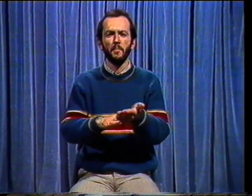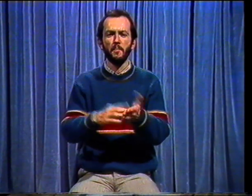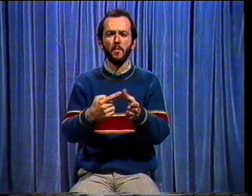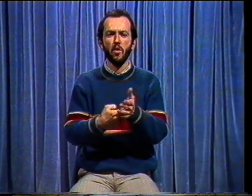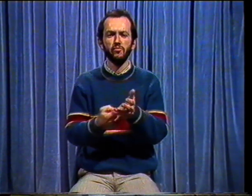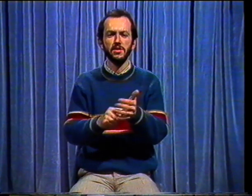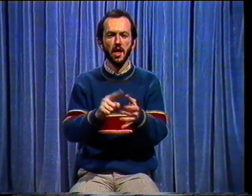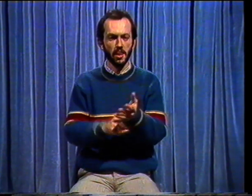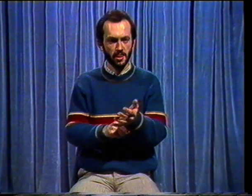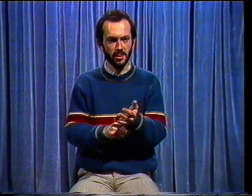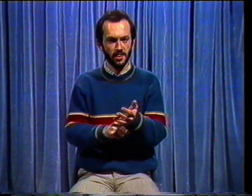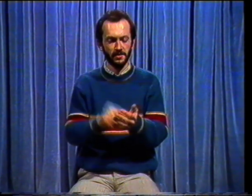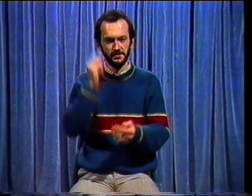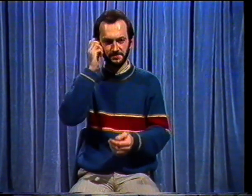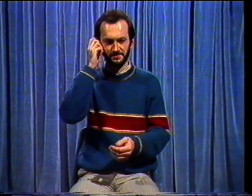Another one is Muriel again.